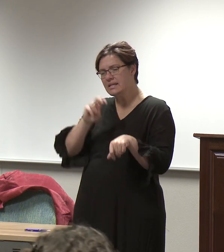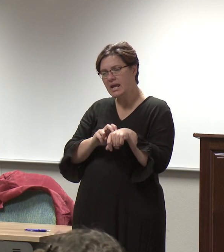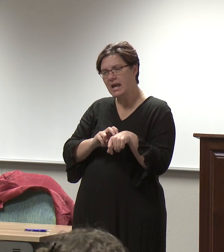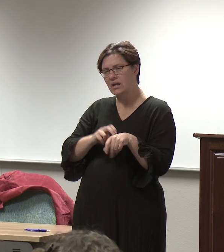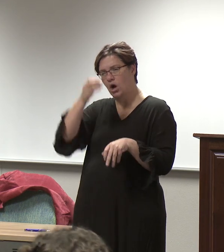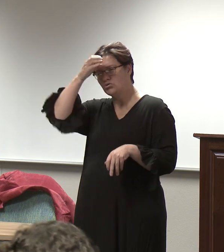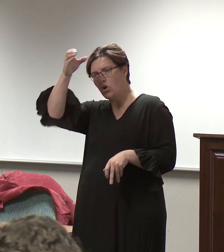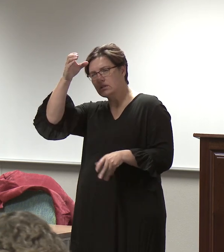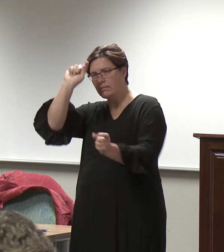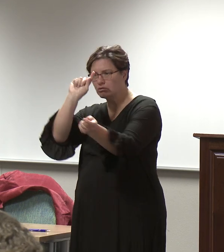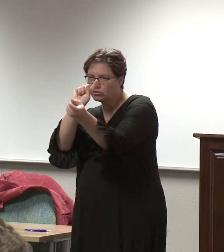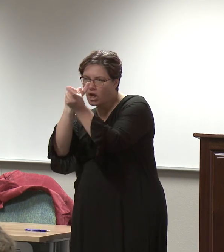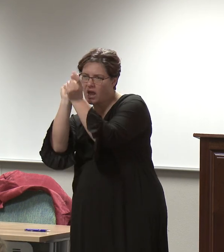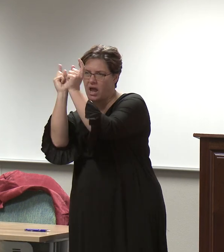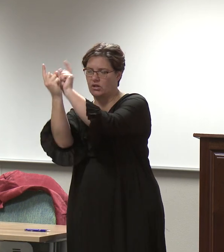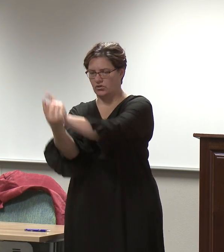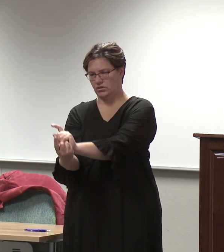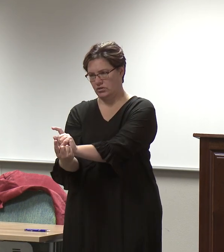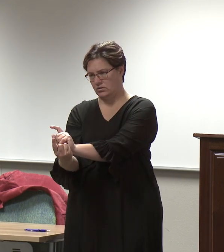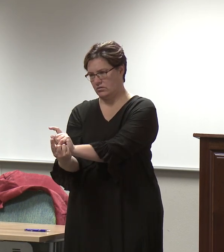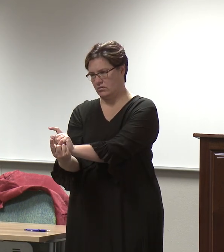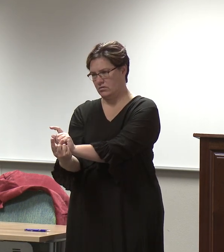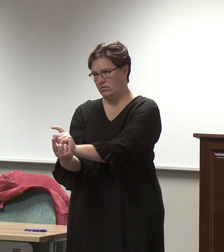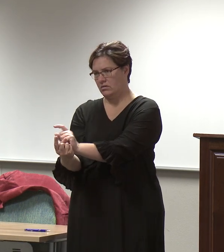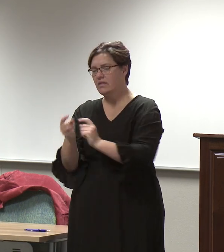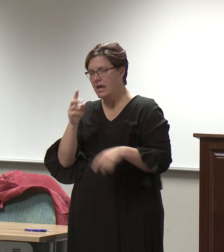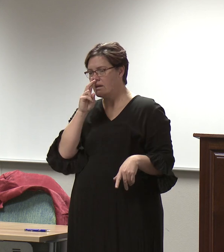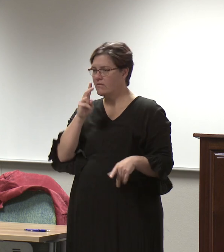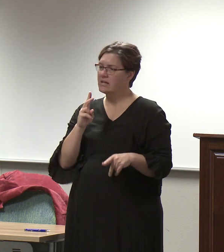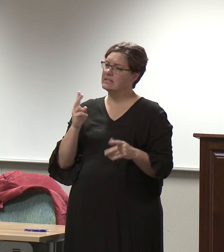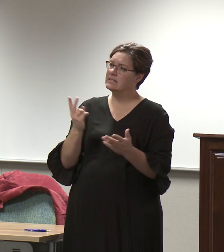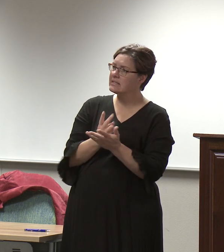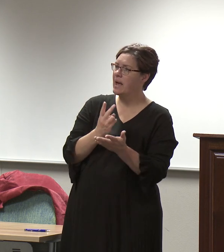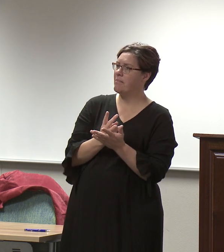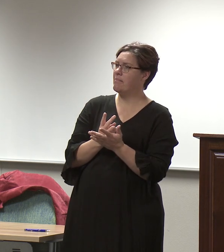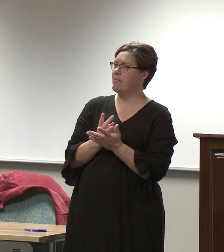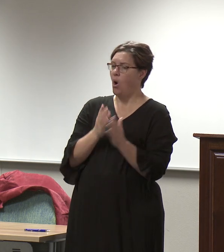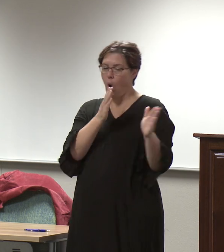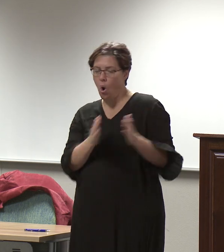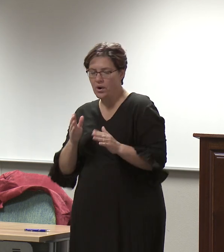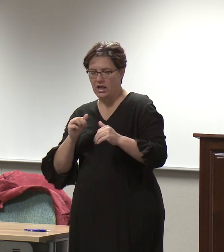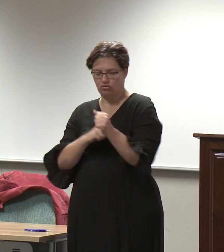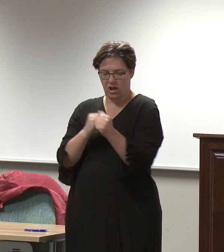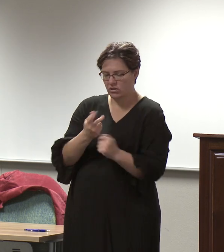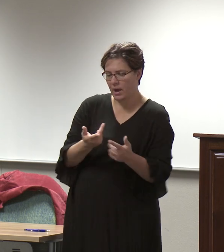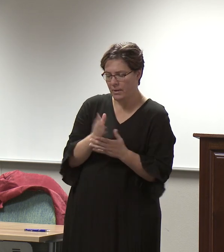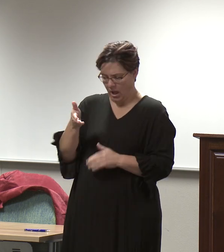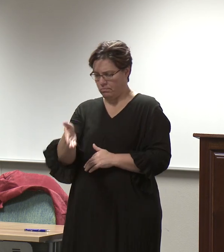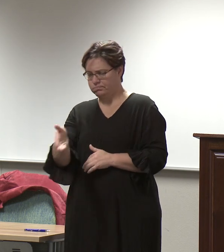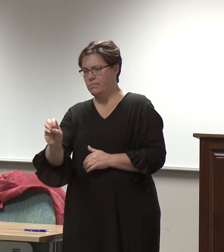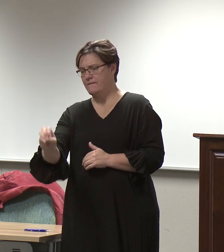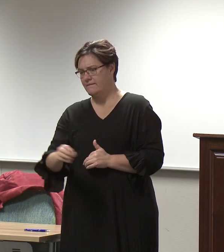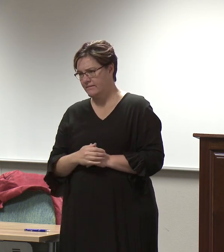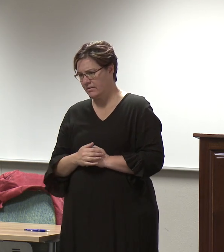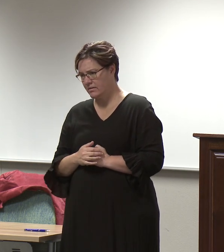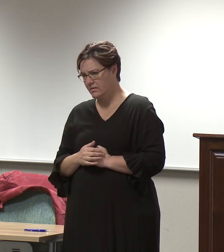reconceptualize the idea of social movements. They don't have the same organicity, but they are present there. I mean, of course,